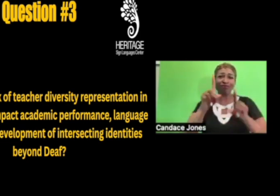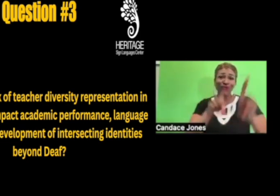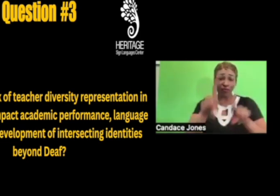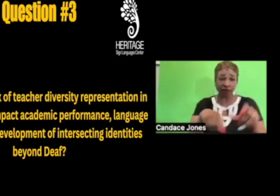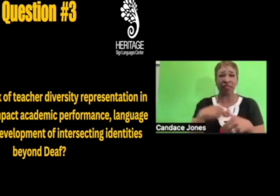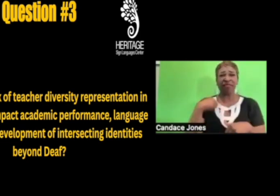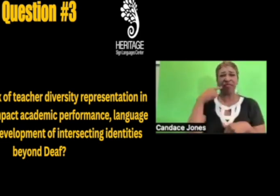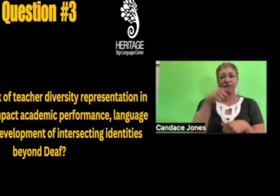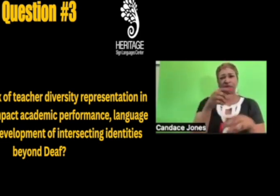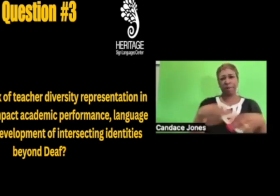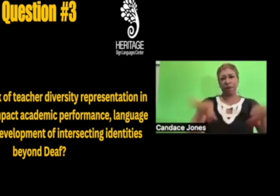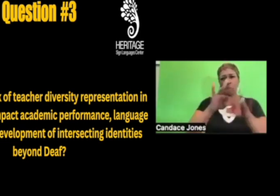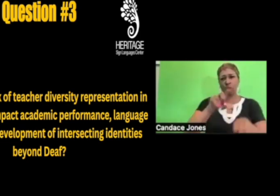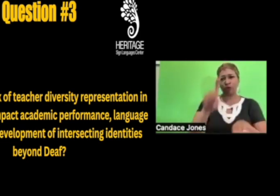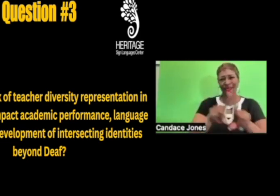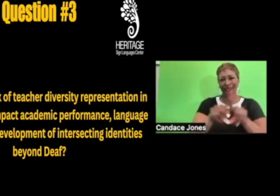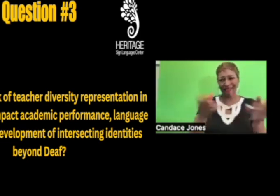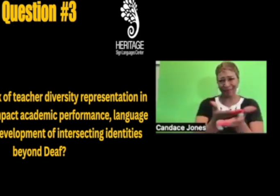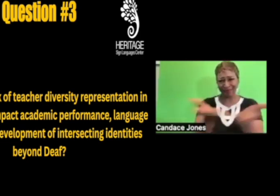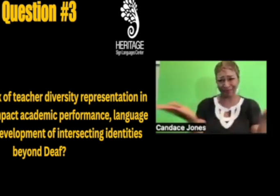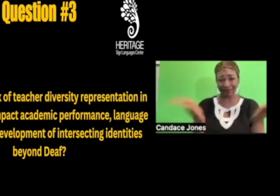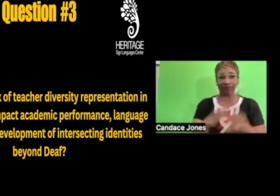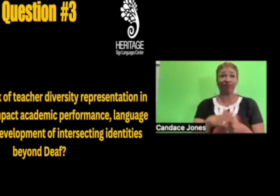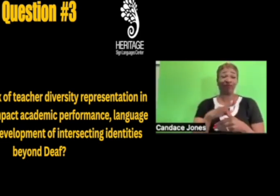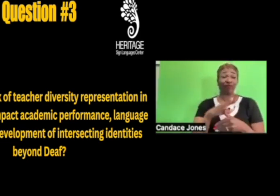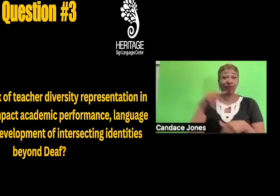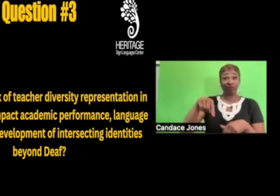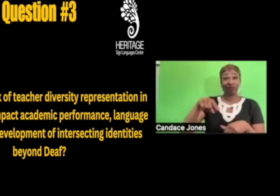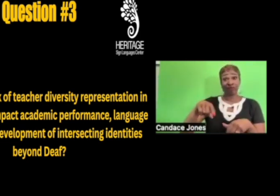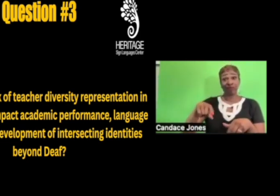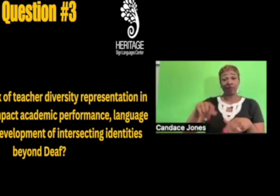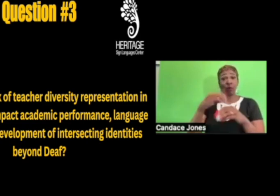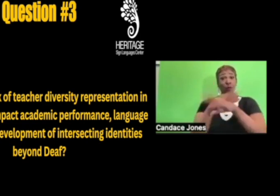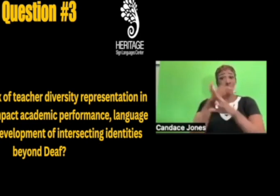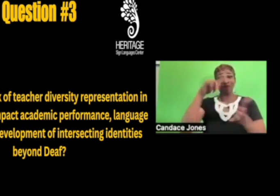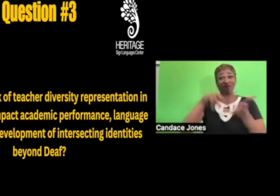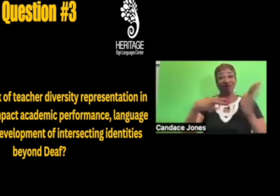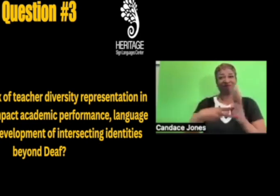discuss. We do have a few questions that we would like to pose to our panel,